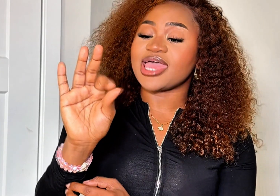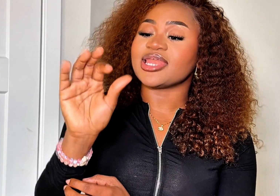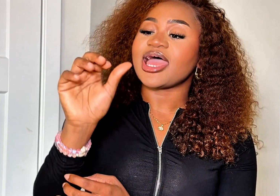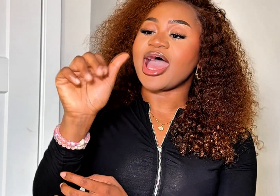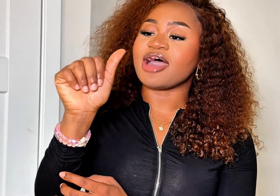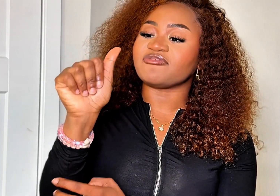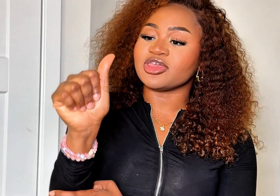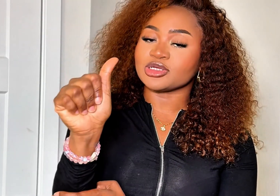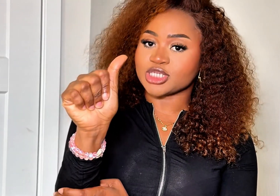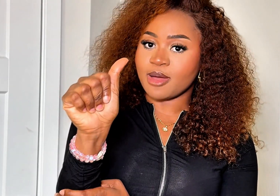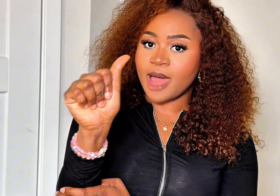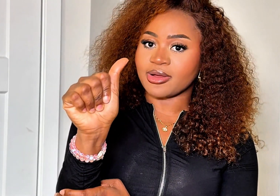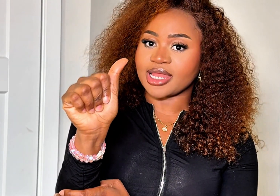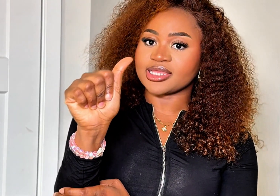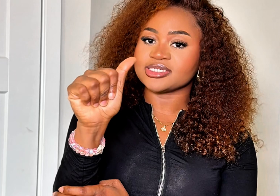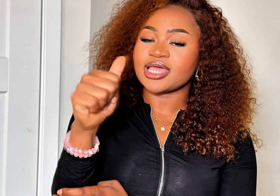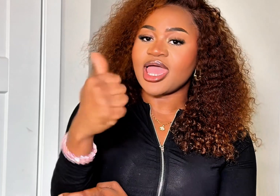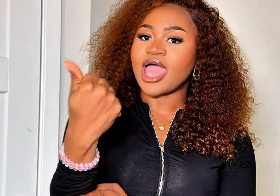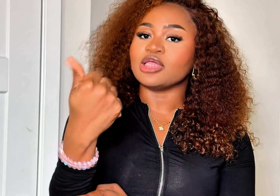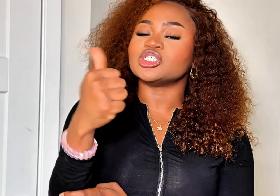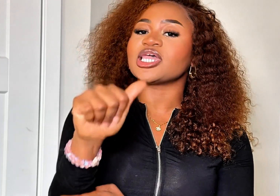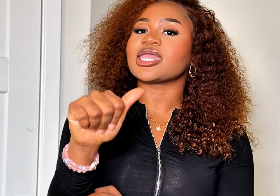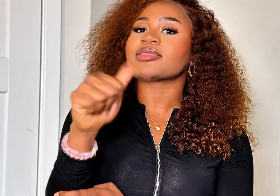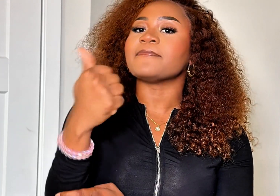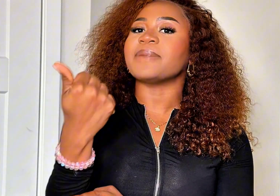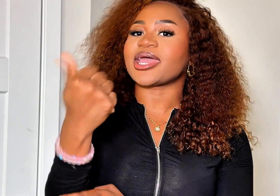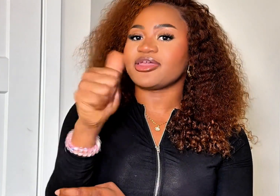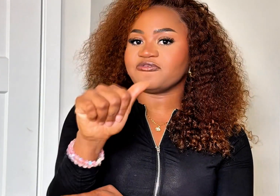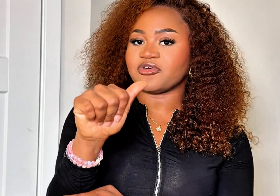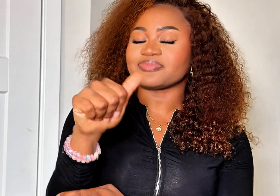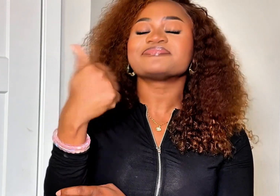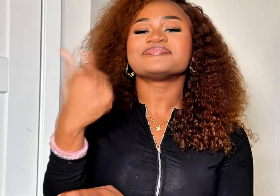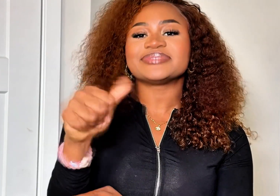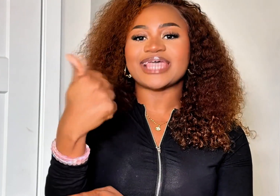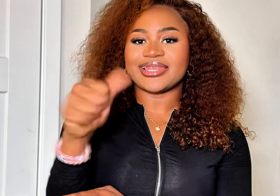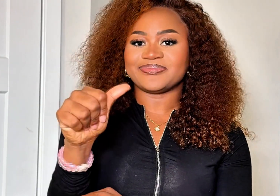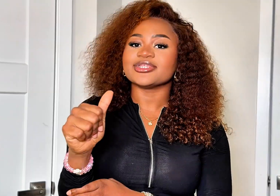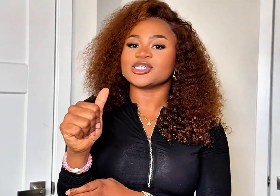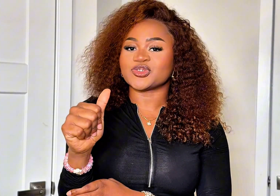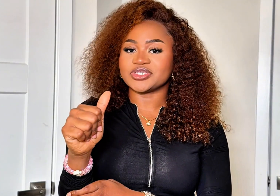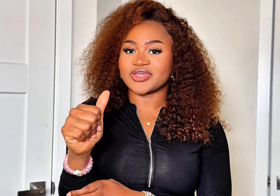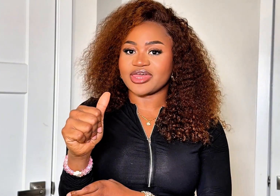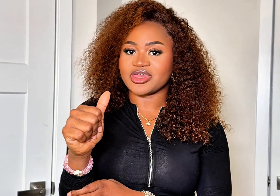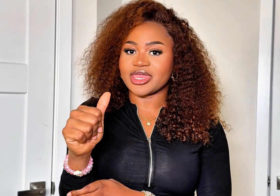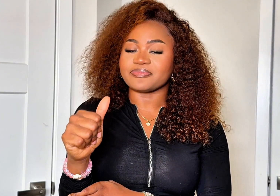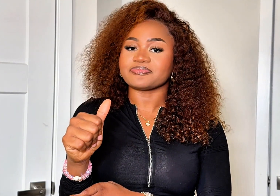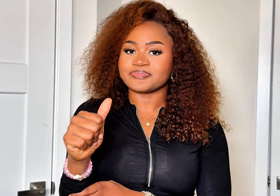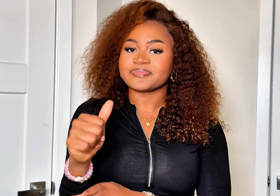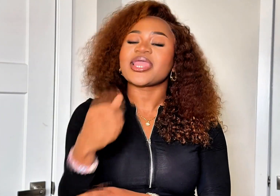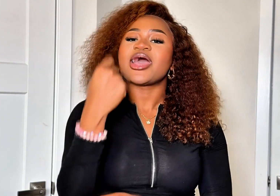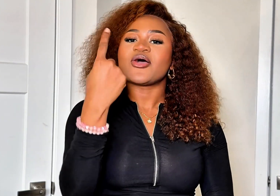10, having your thumb out like this and you shake it back and forth. 10. Let's do it together again.